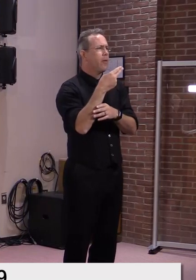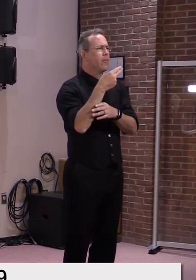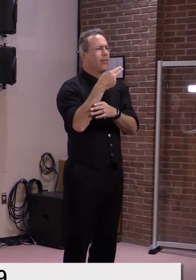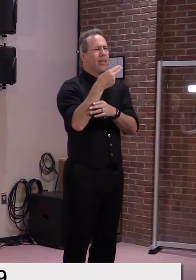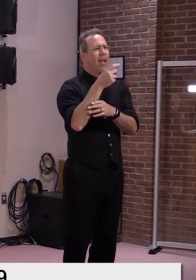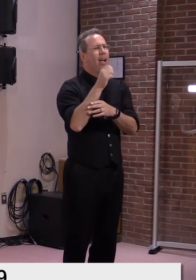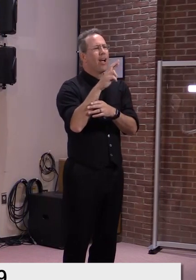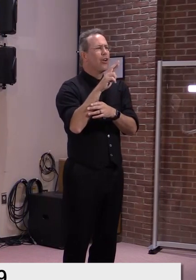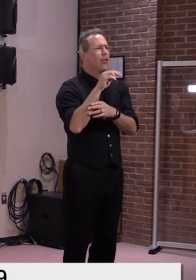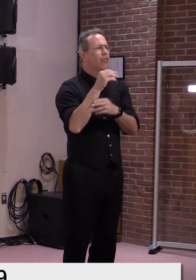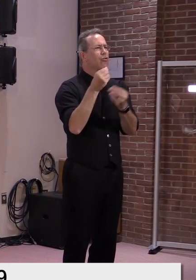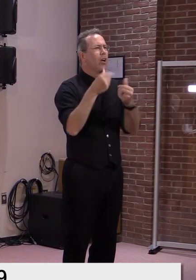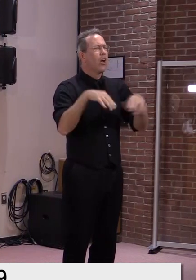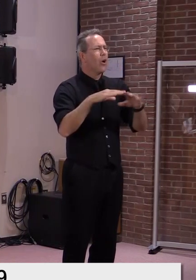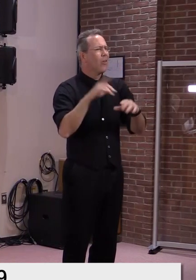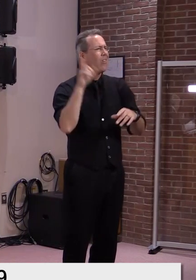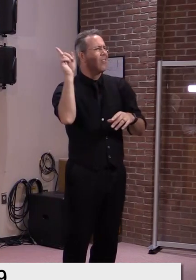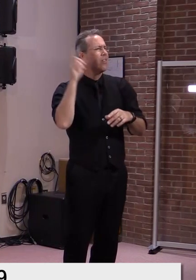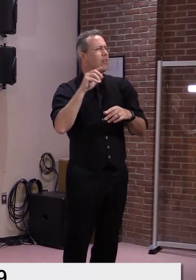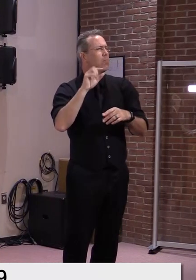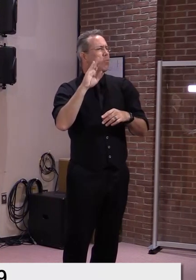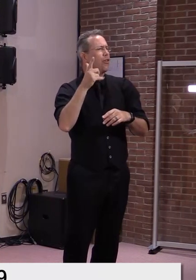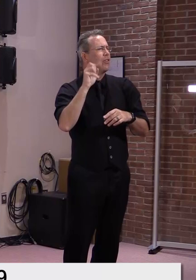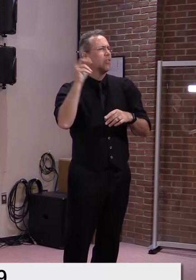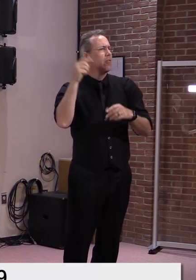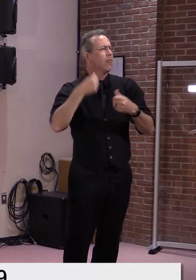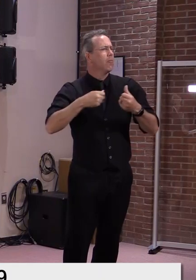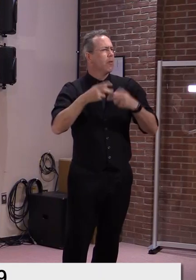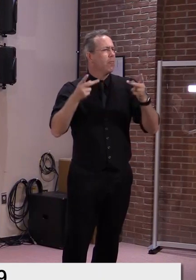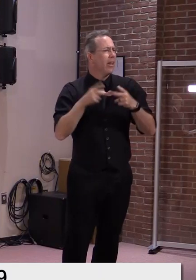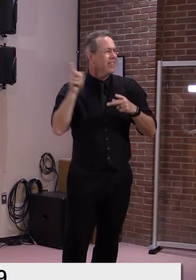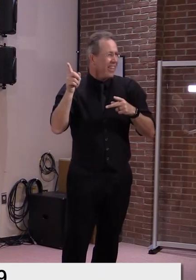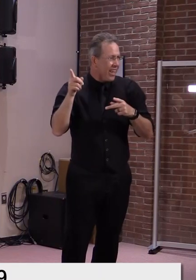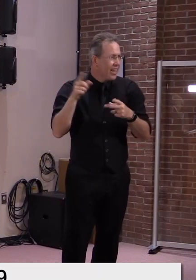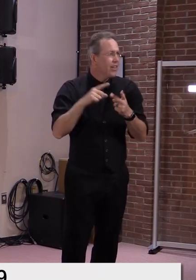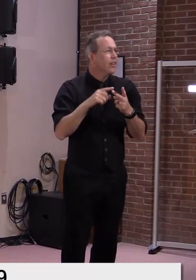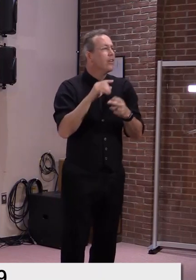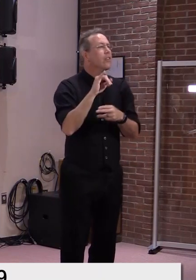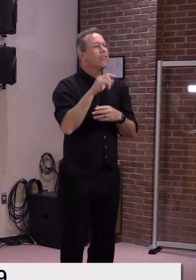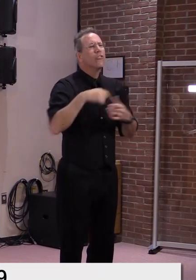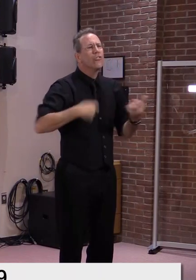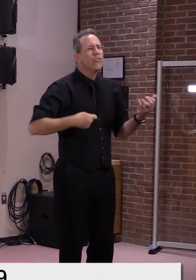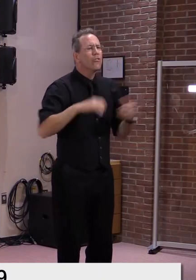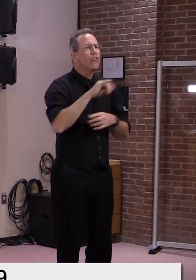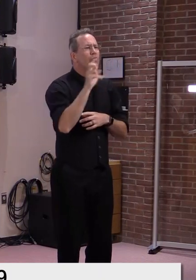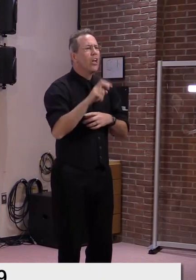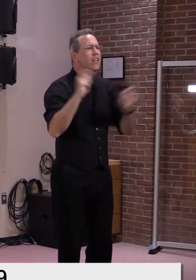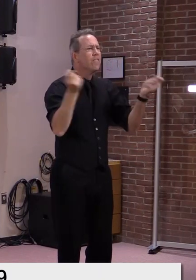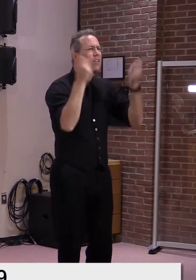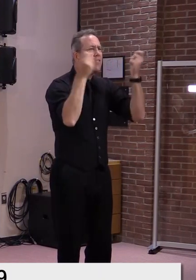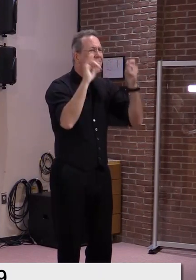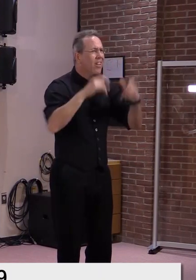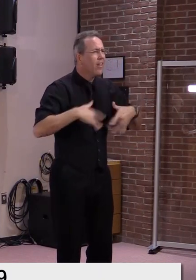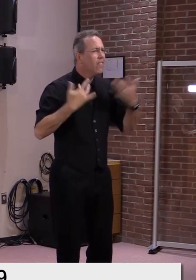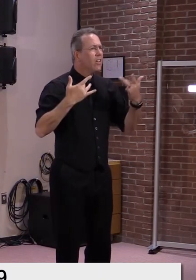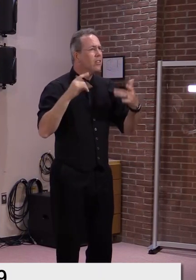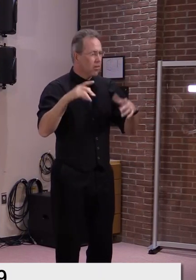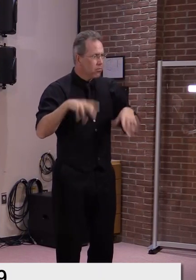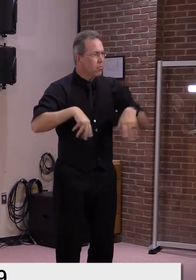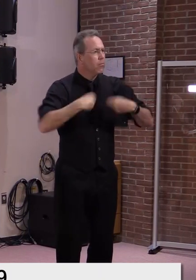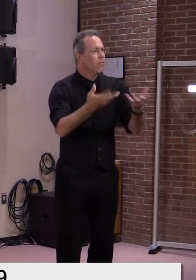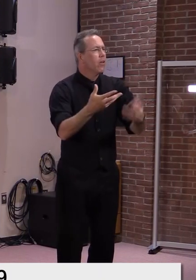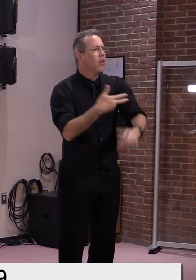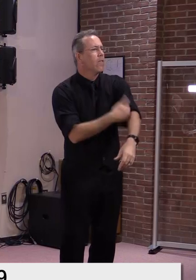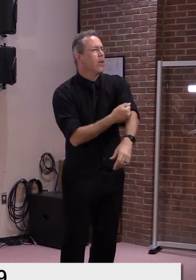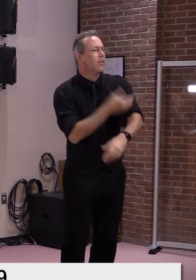work site. Again, we are starting with the largest employers first. We are working with 27 businesses across the